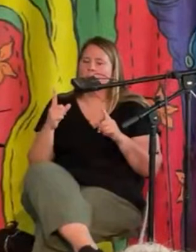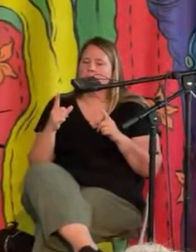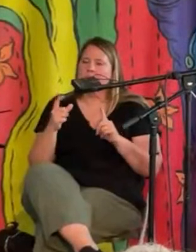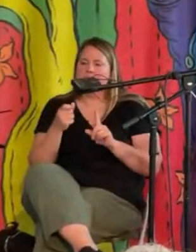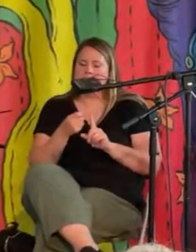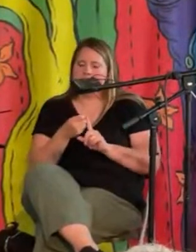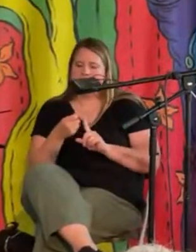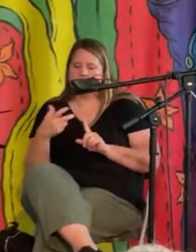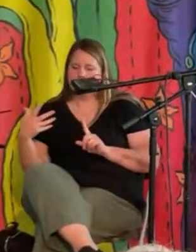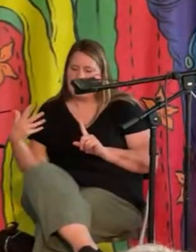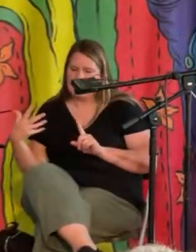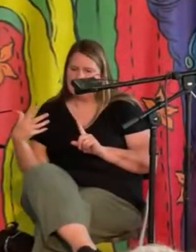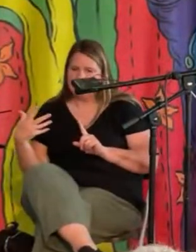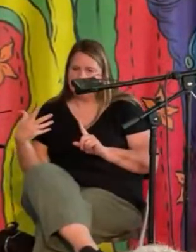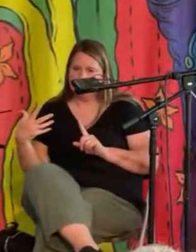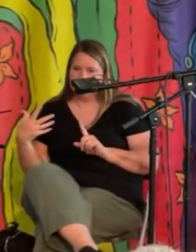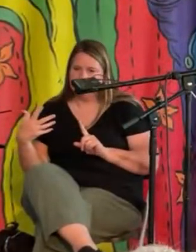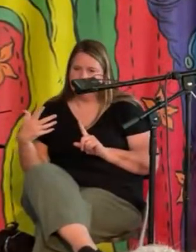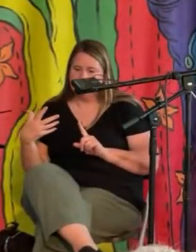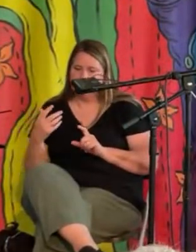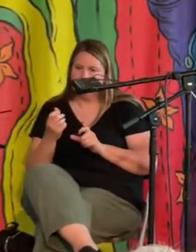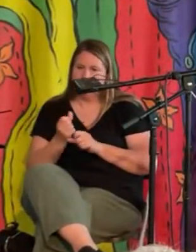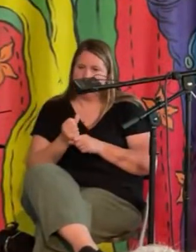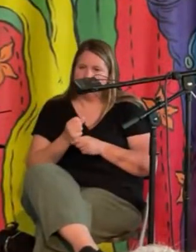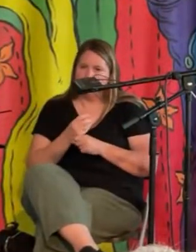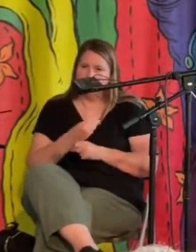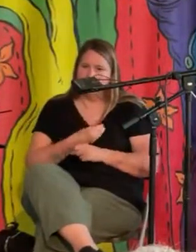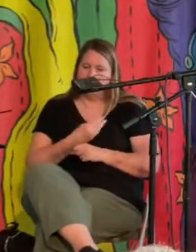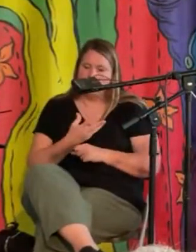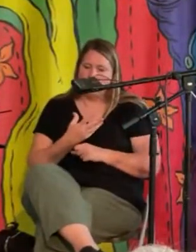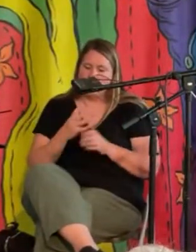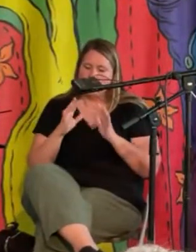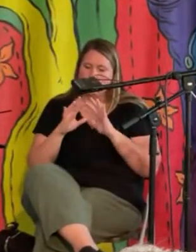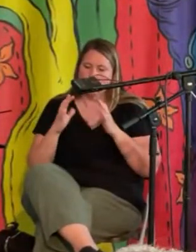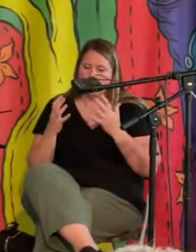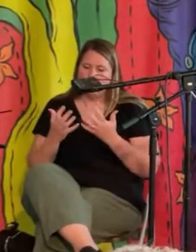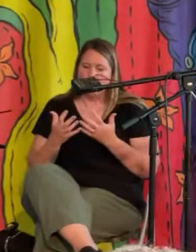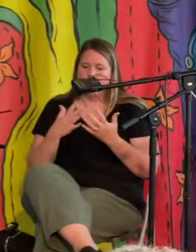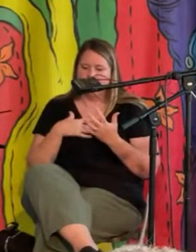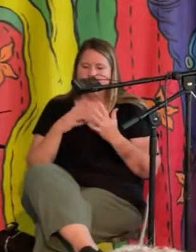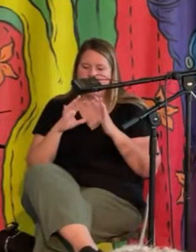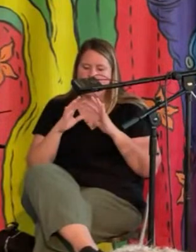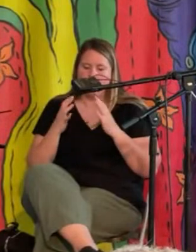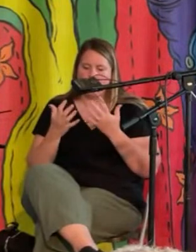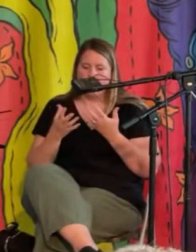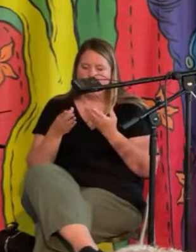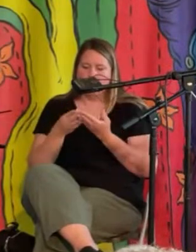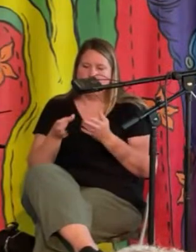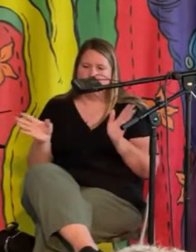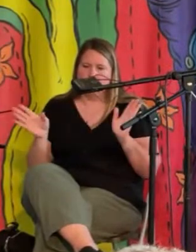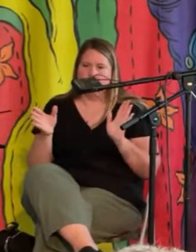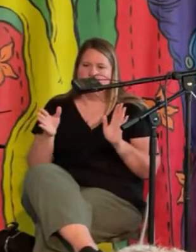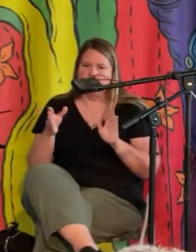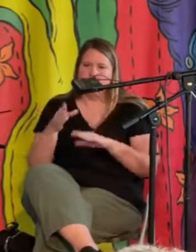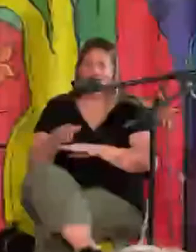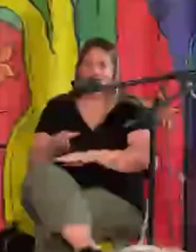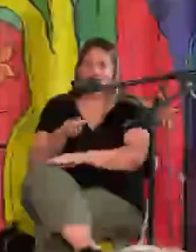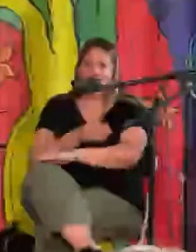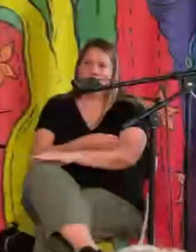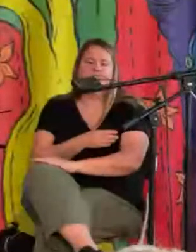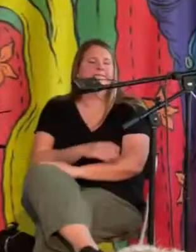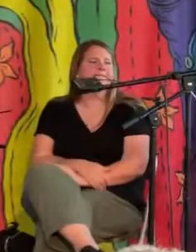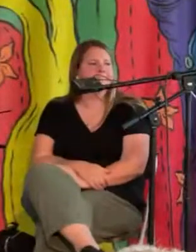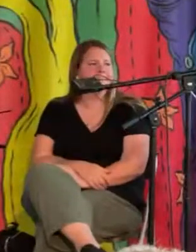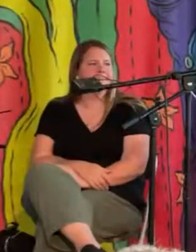and, you know, and made my poetic world, certainly, and my world in general, better. I